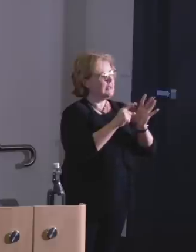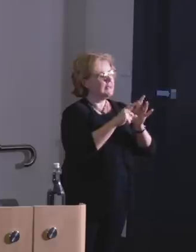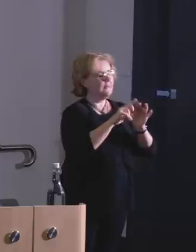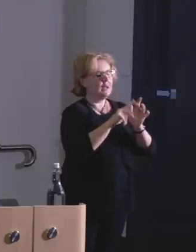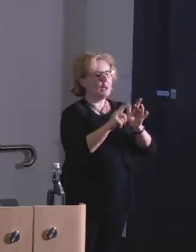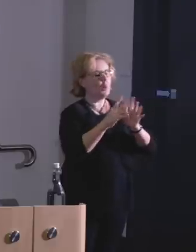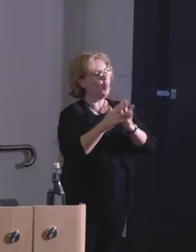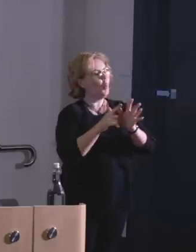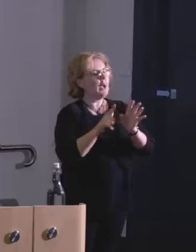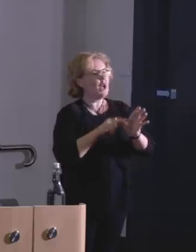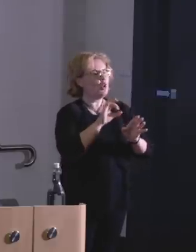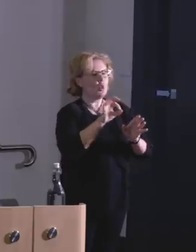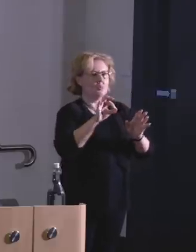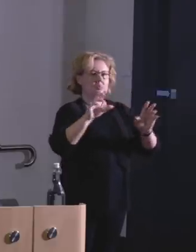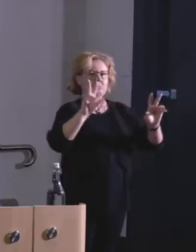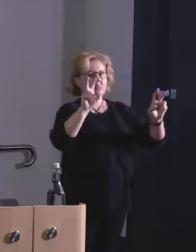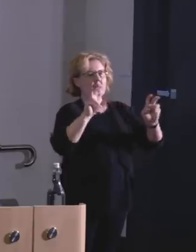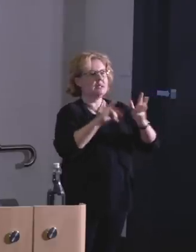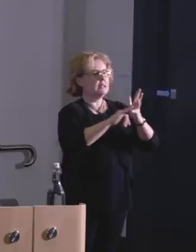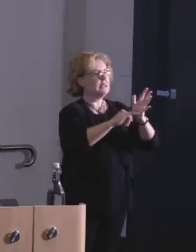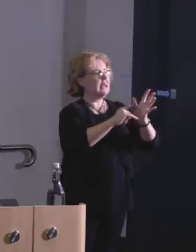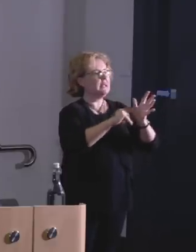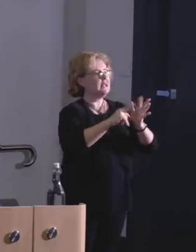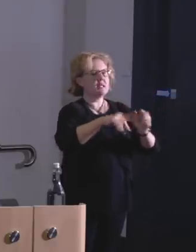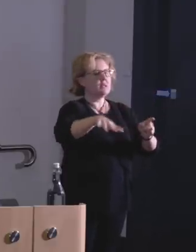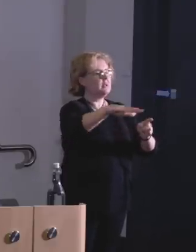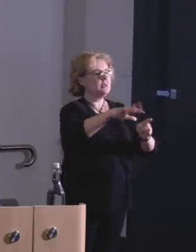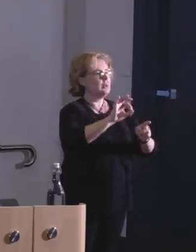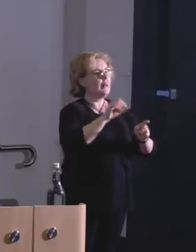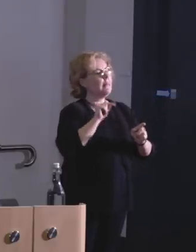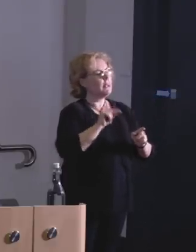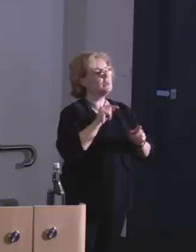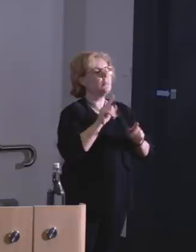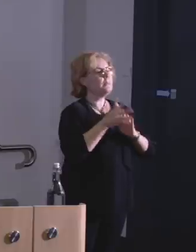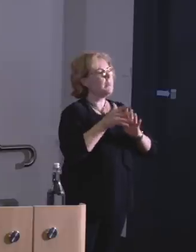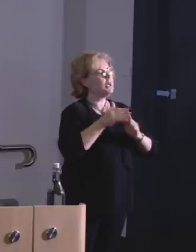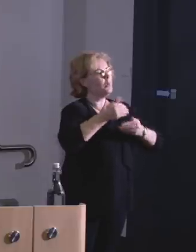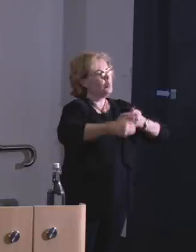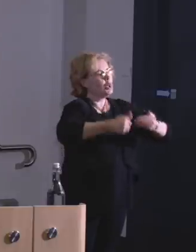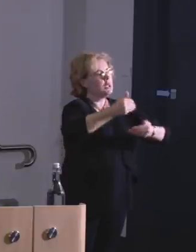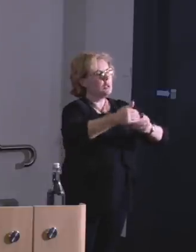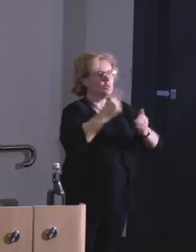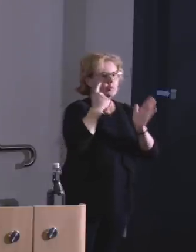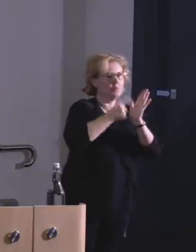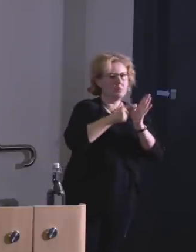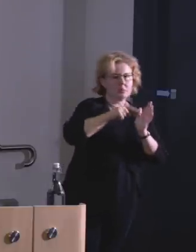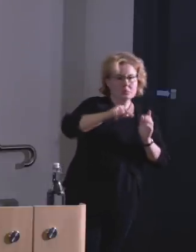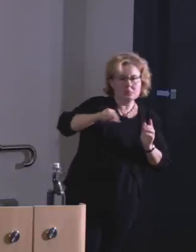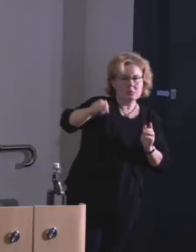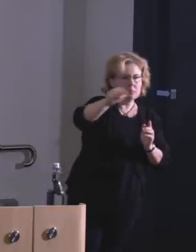a process that recognizes all of us who are here, the situation we are